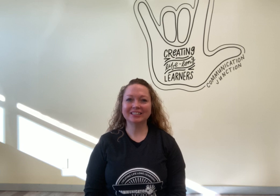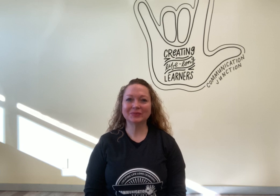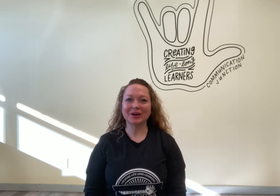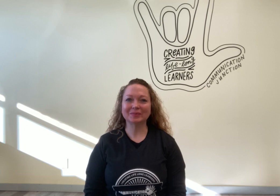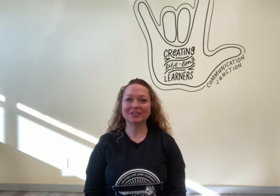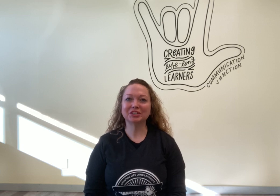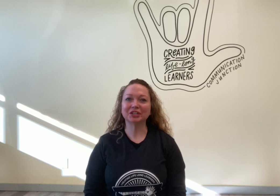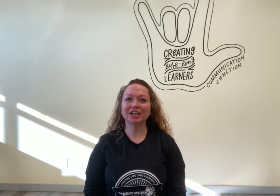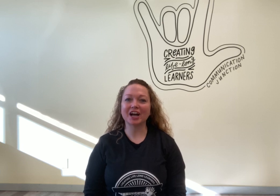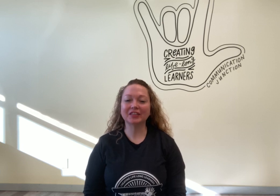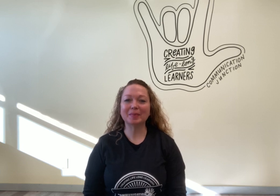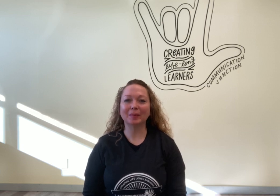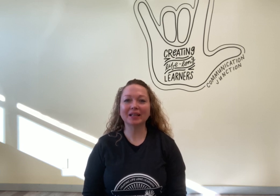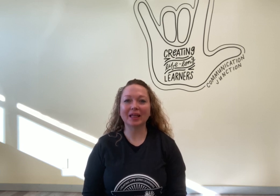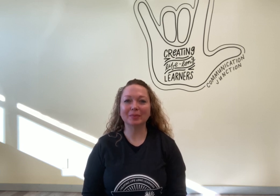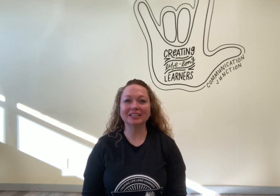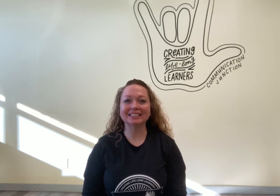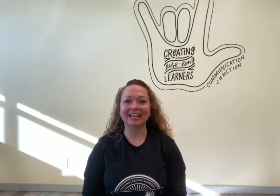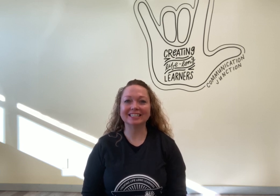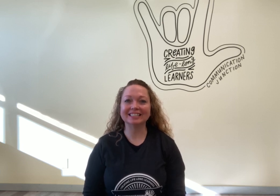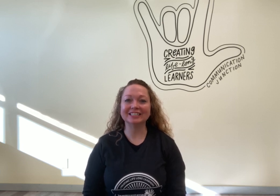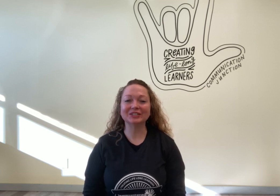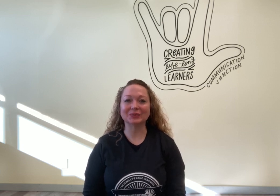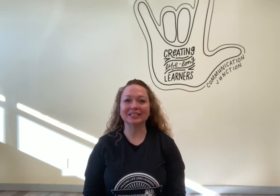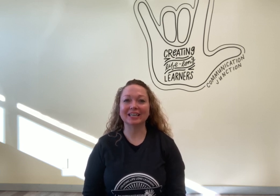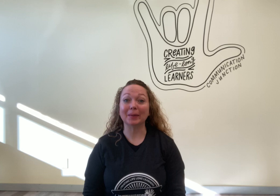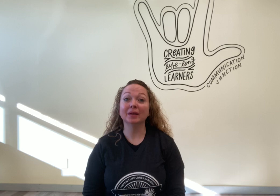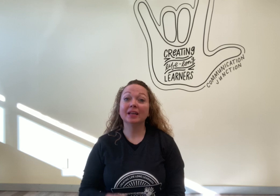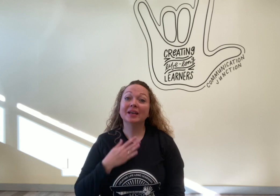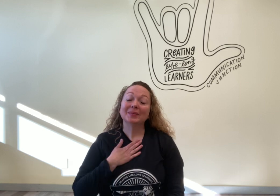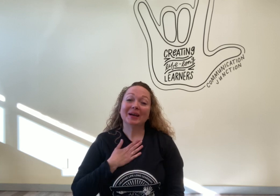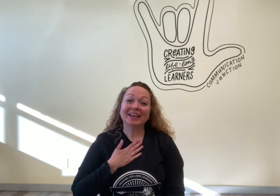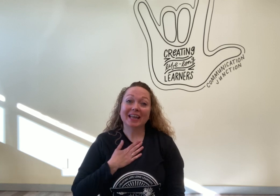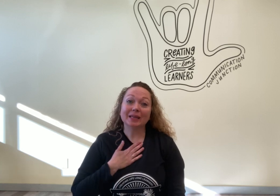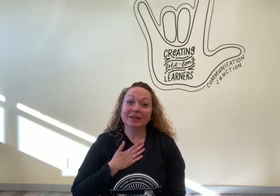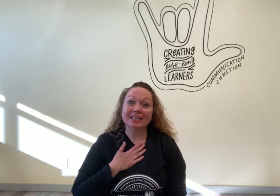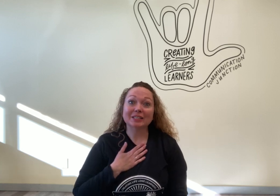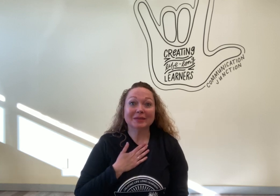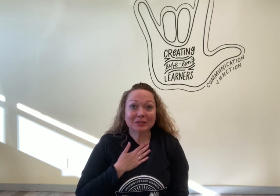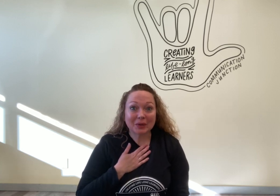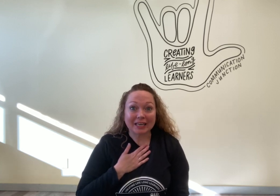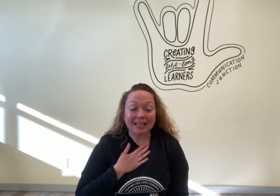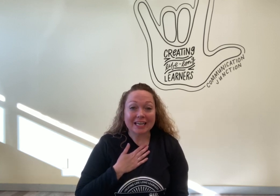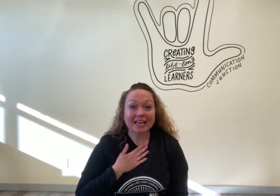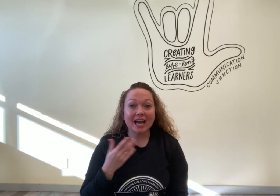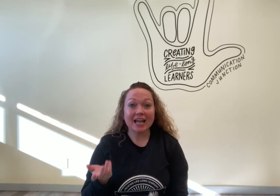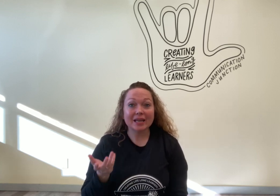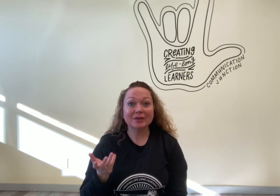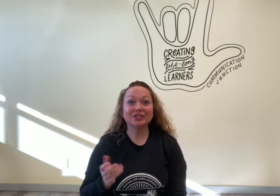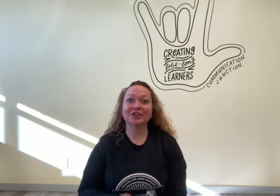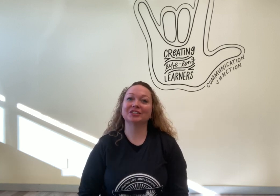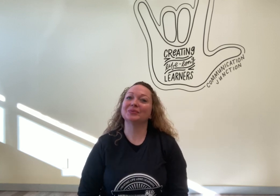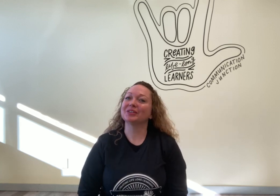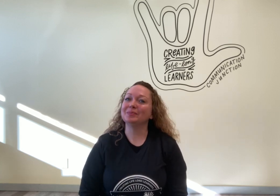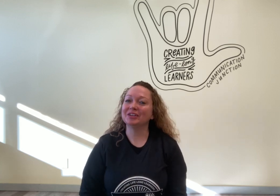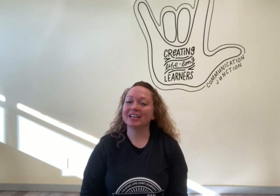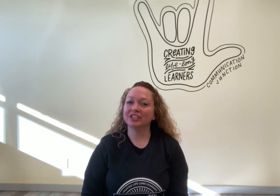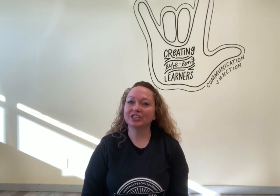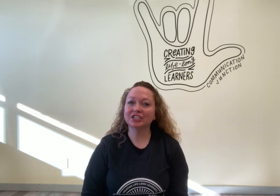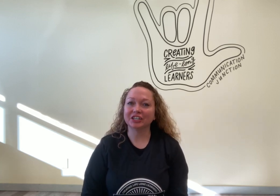friends, welcome to the Chillicothe Public Library Sign and Sing Storytime. My name is Miss Whitney and I am an instructor with Communication Junction,